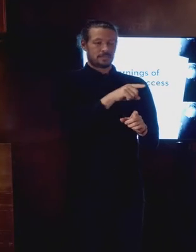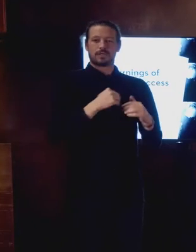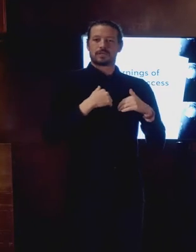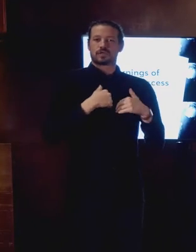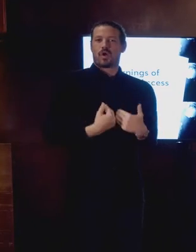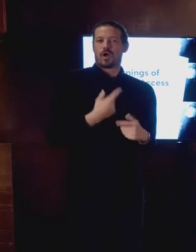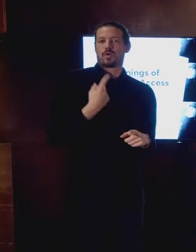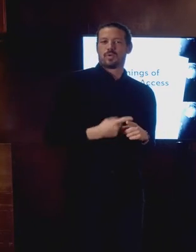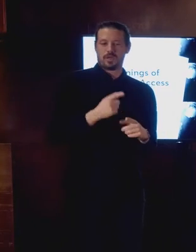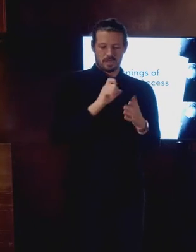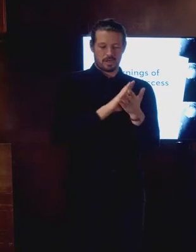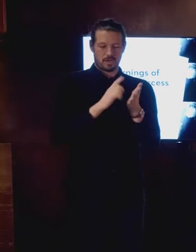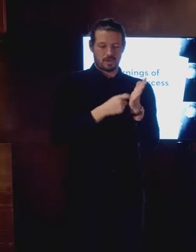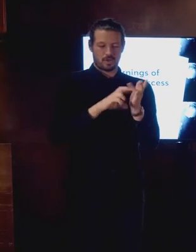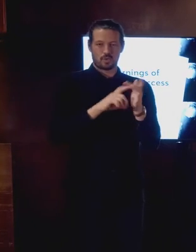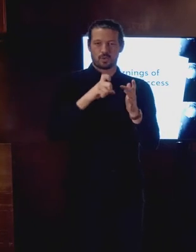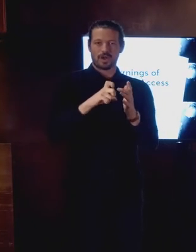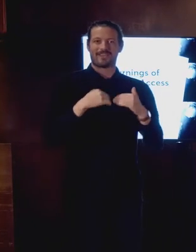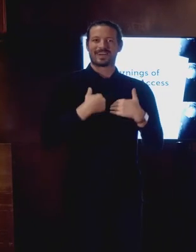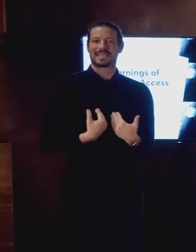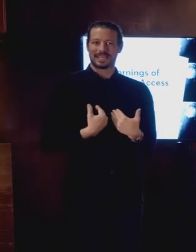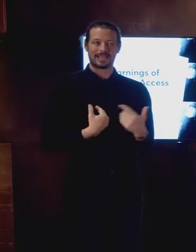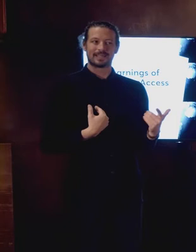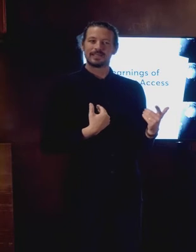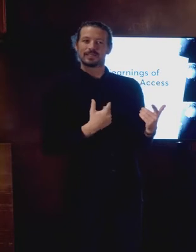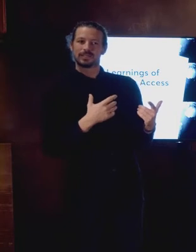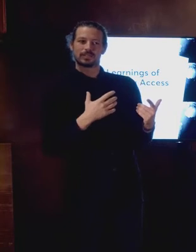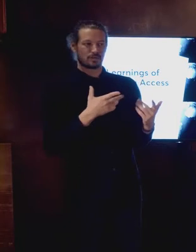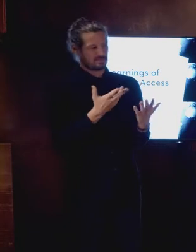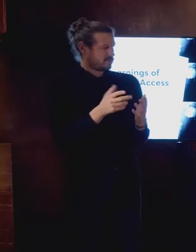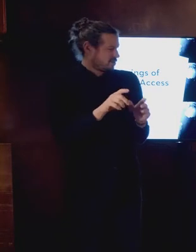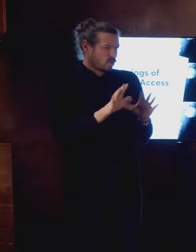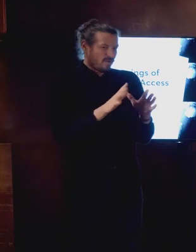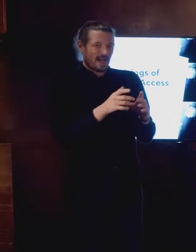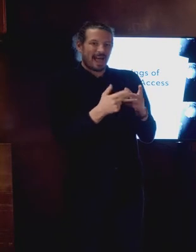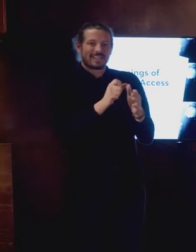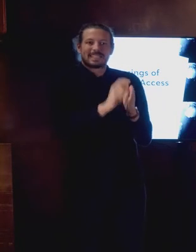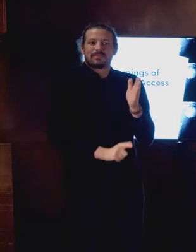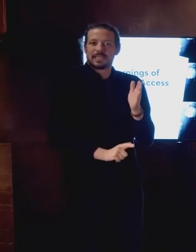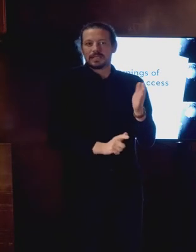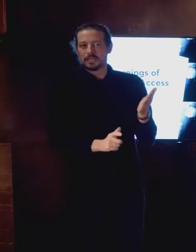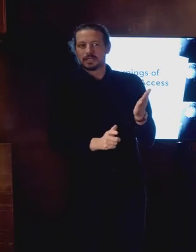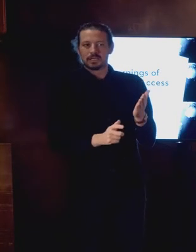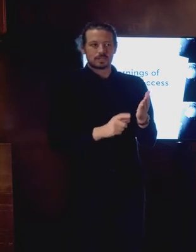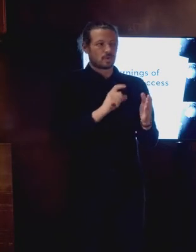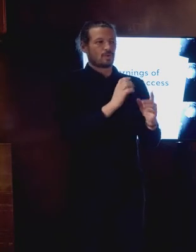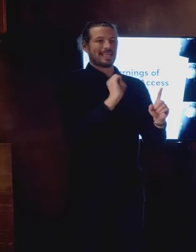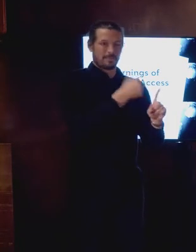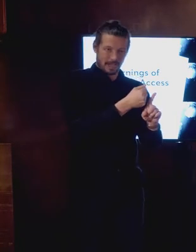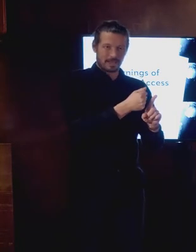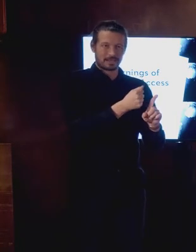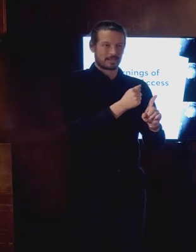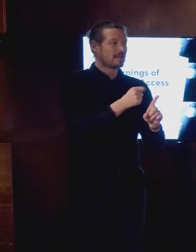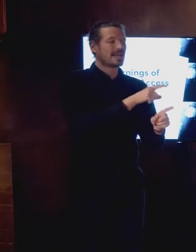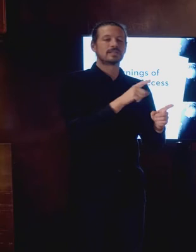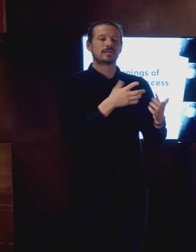that's another thing that you're working with as far as, I guess it's another disability in many regards. Yeah. Like, it's something that's going to have an impact on her. She had to